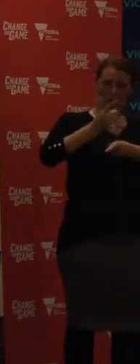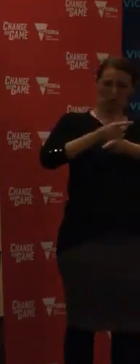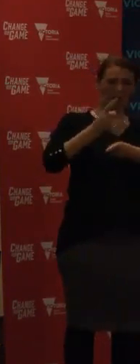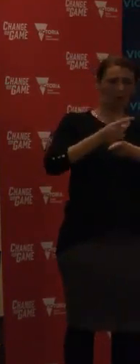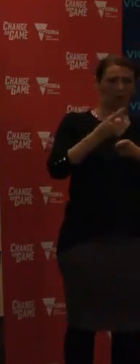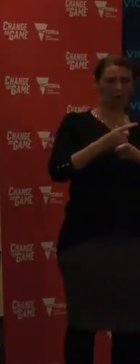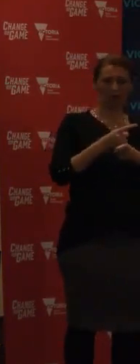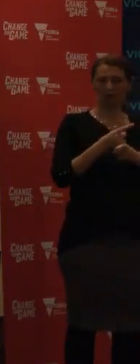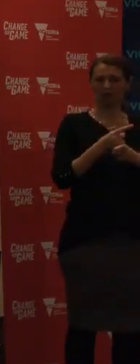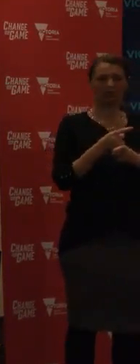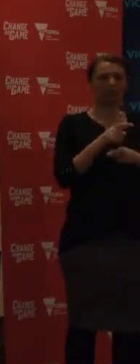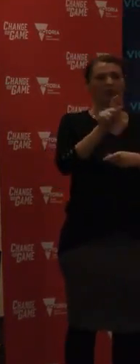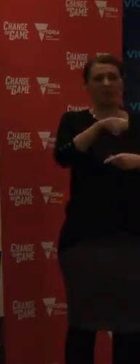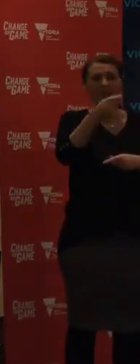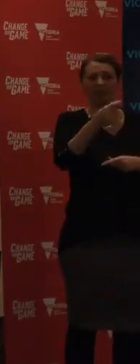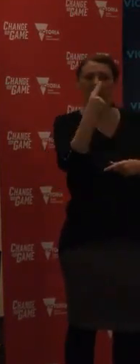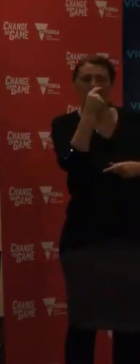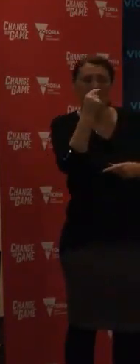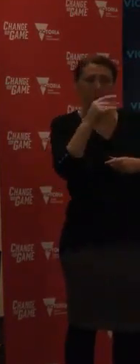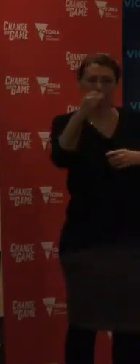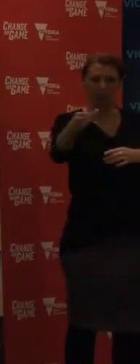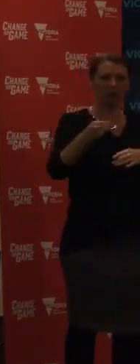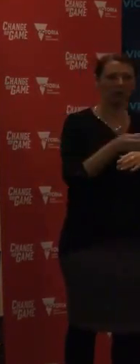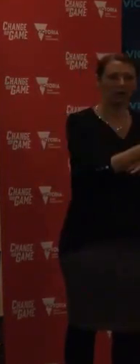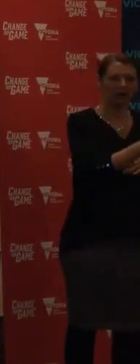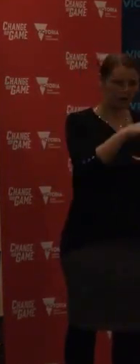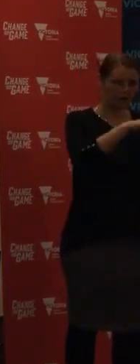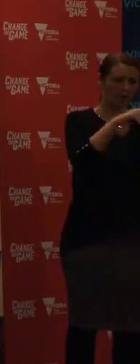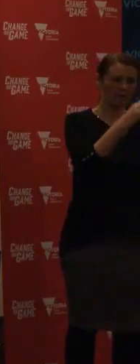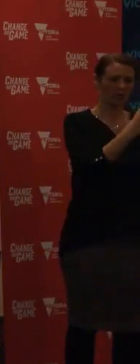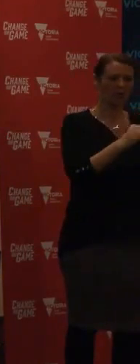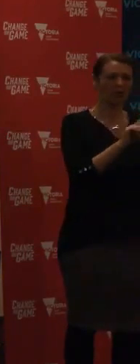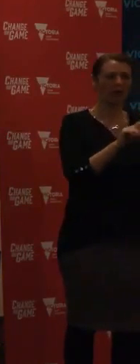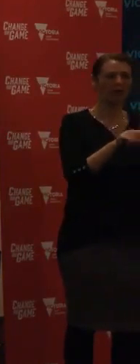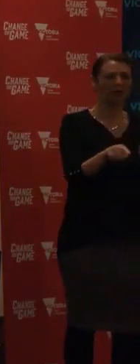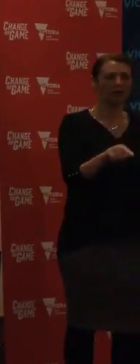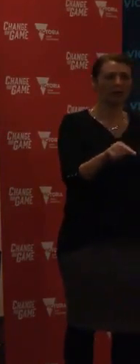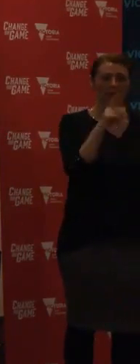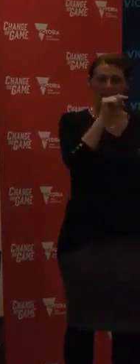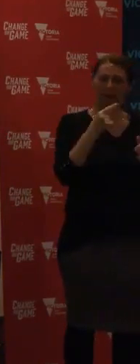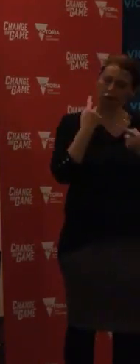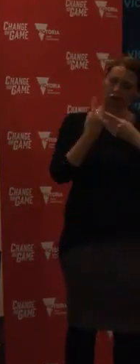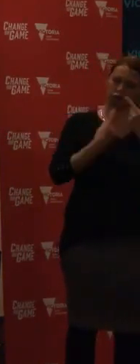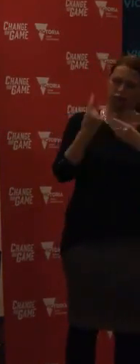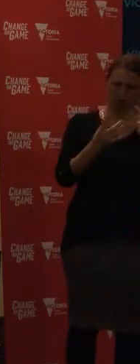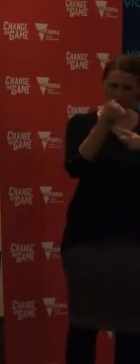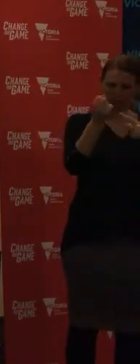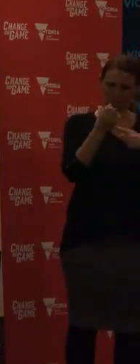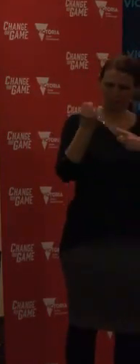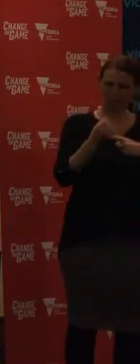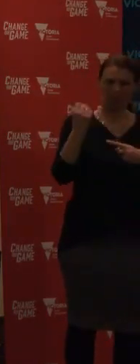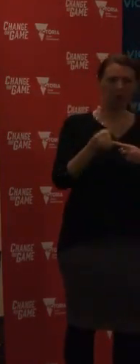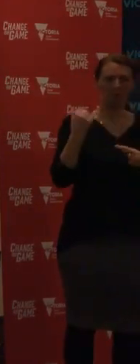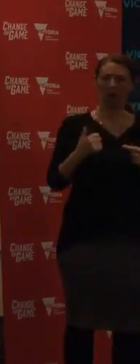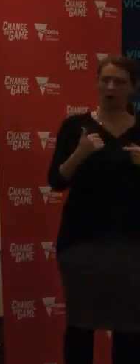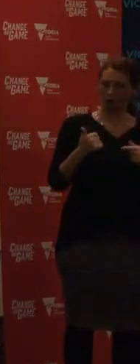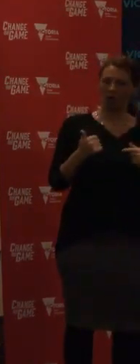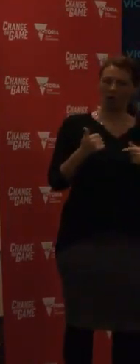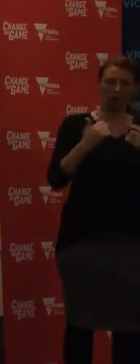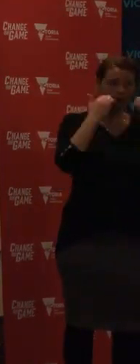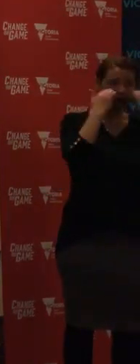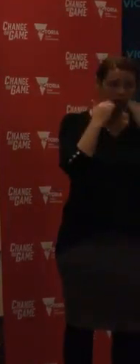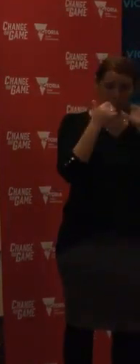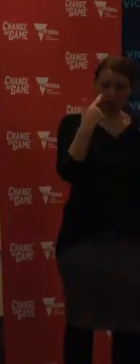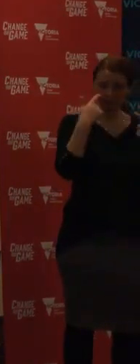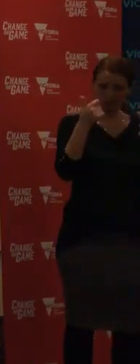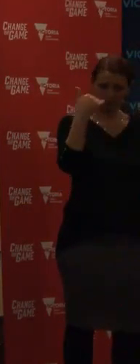to the next potential intake of people in courses like this, being able to enunciate those outcomes in those terms and say, on an evidence base,